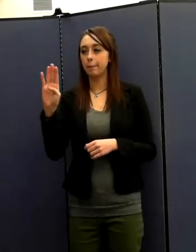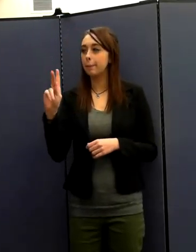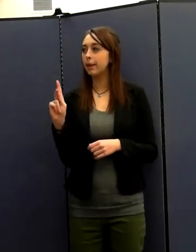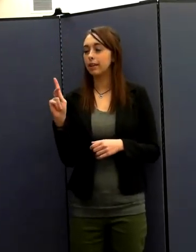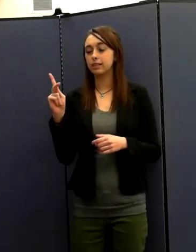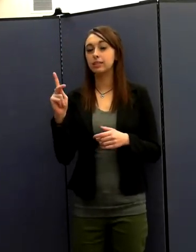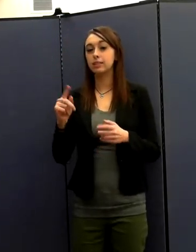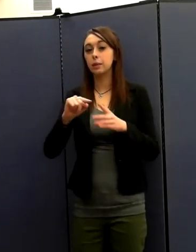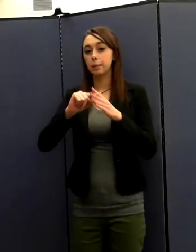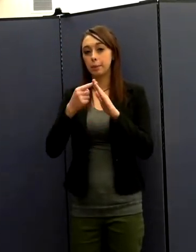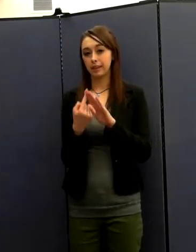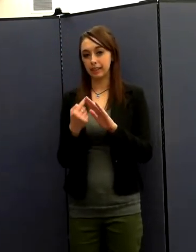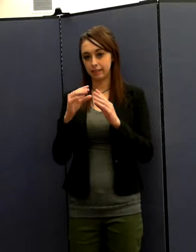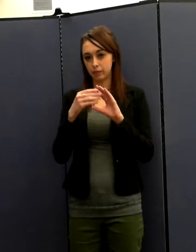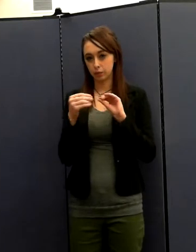beginning.